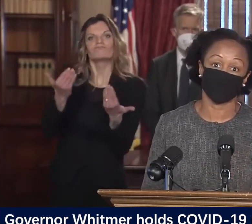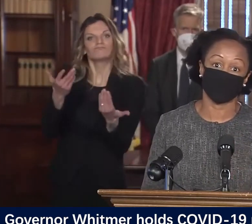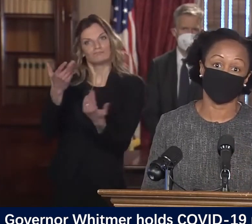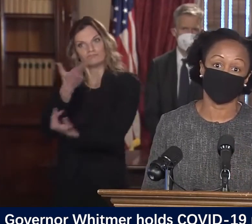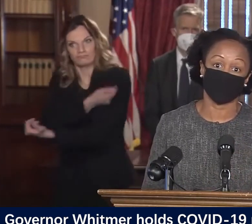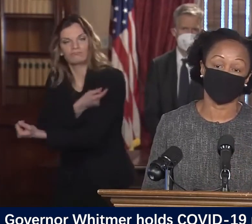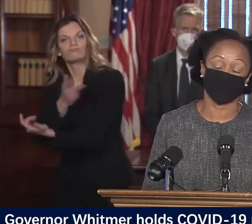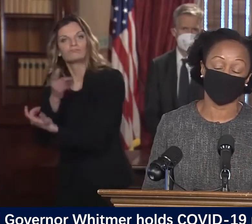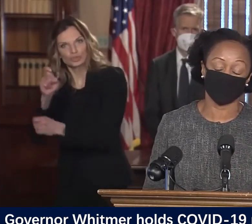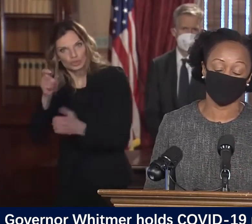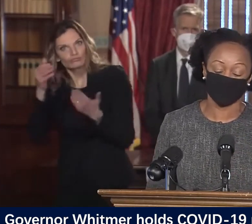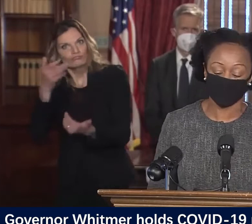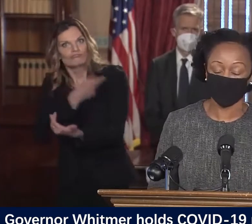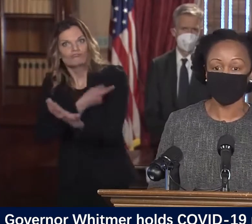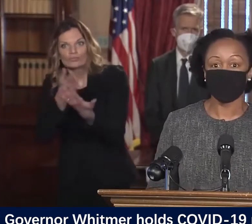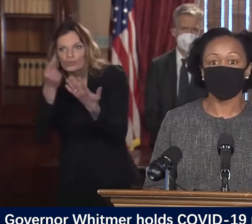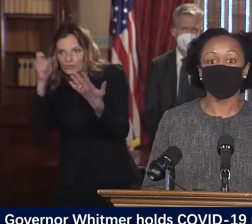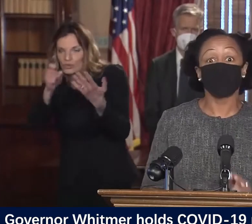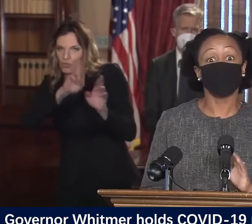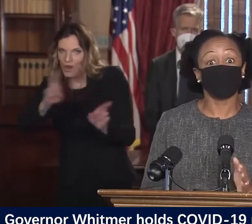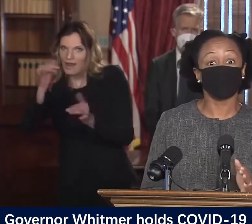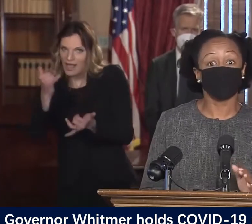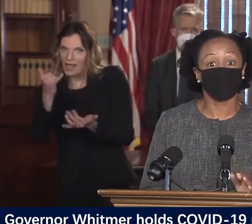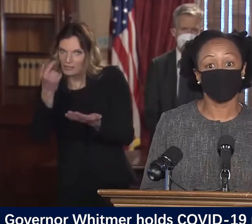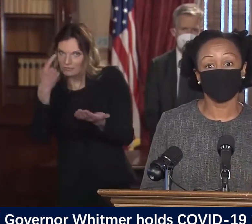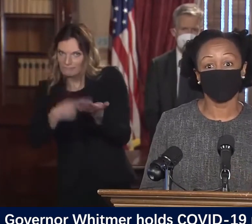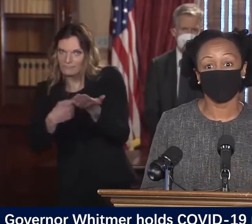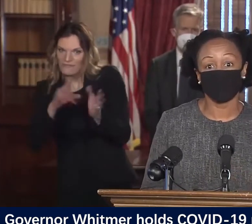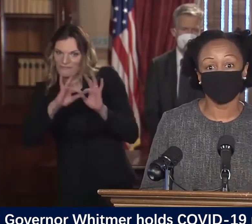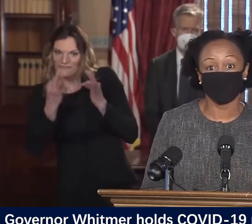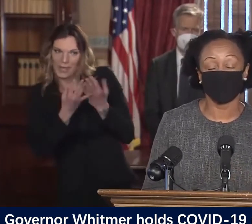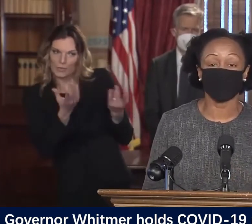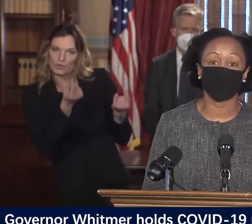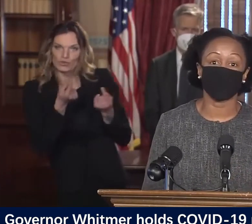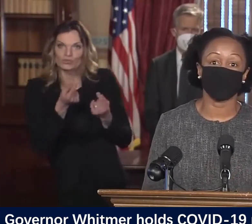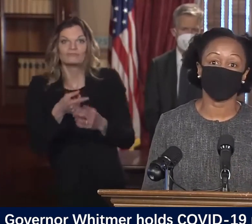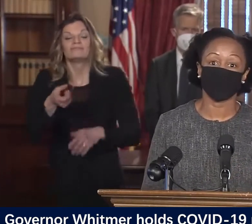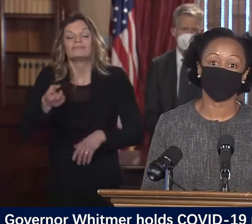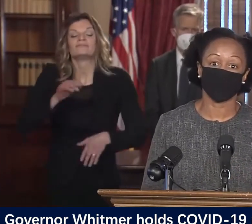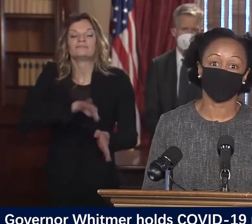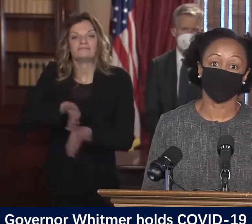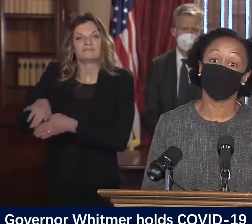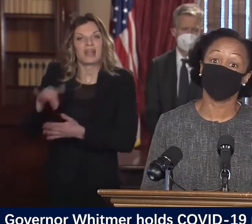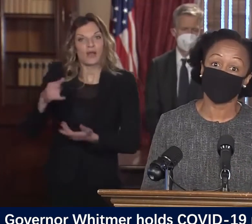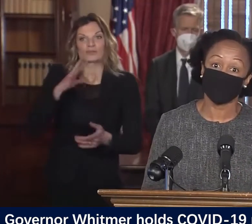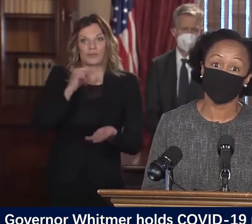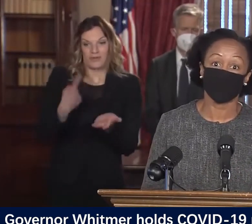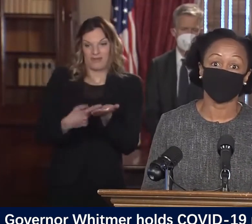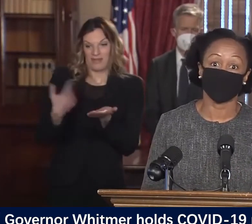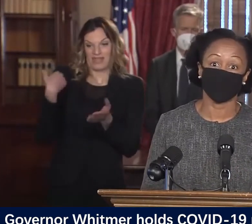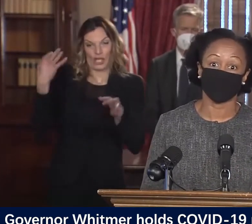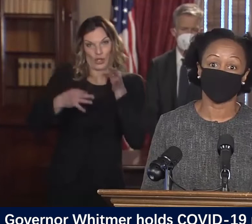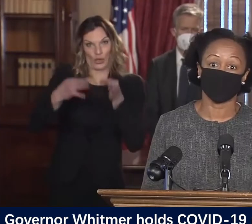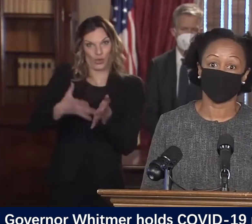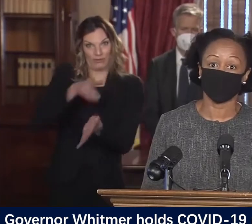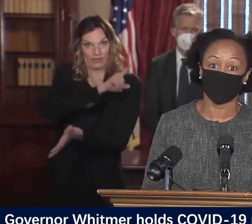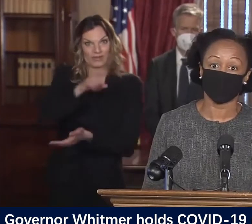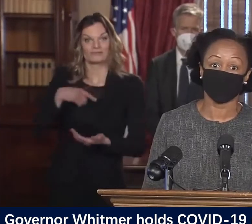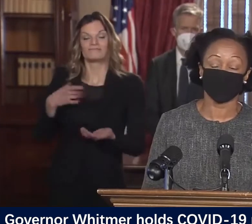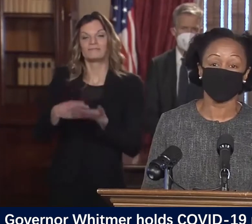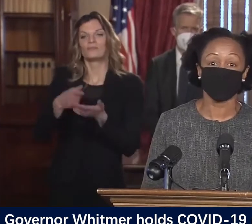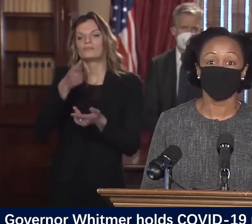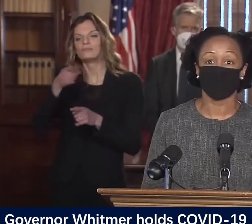person who gets the virus. When it comes to a hearing, and I did connect with Linda Vail, the Ingham County